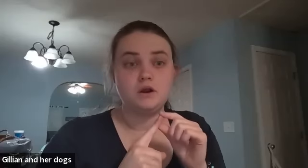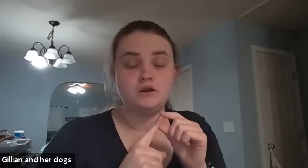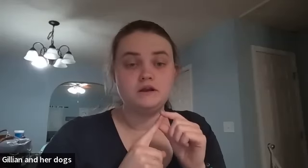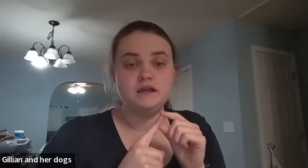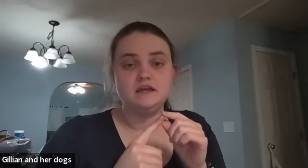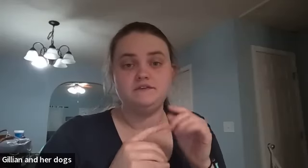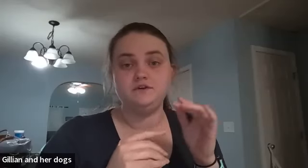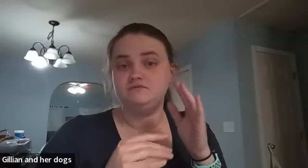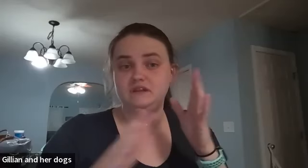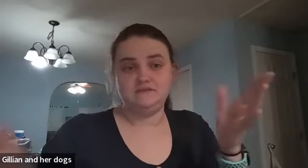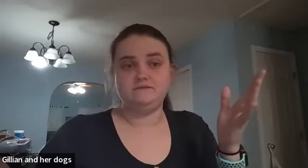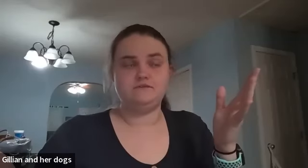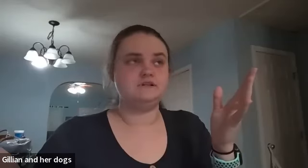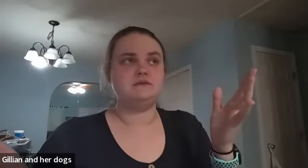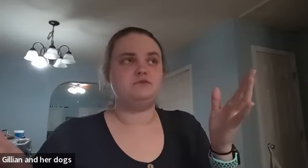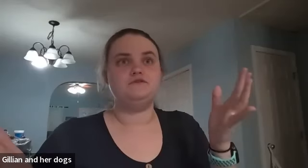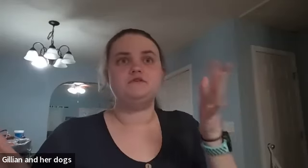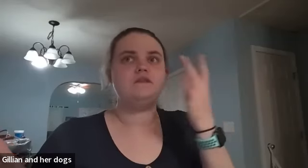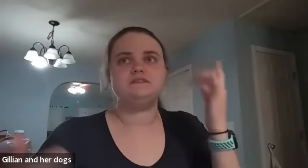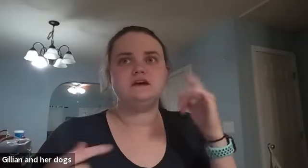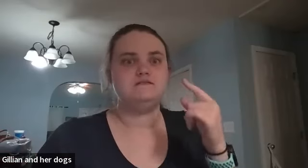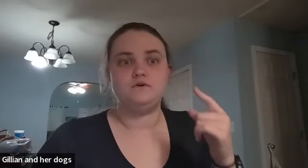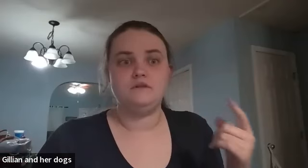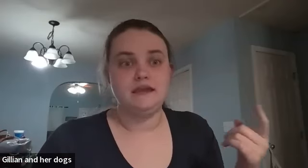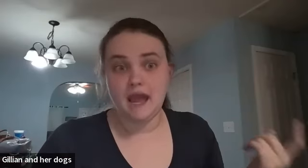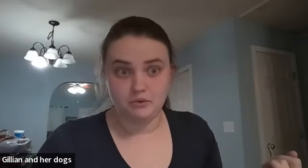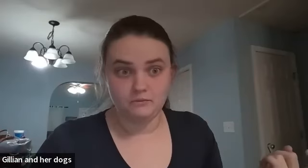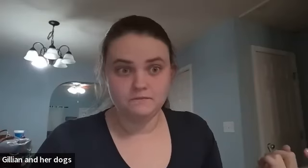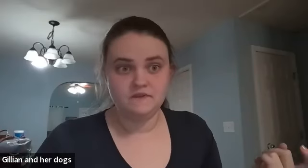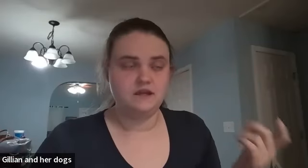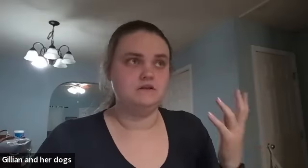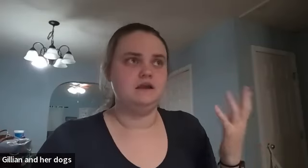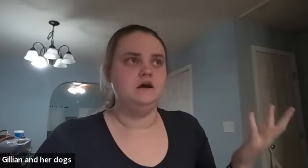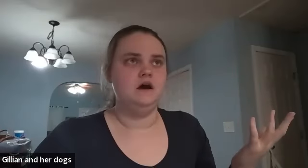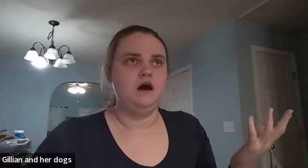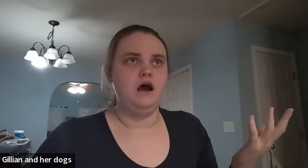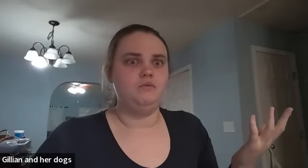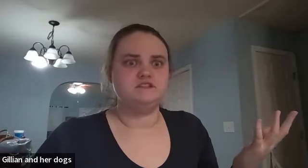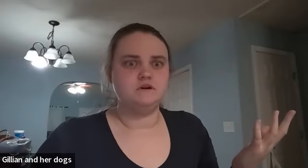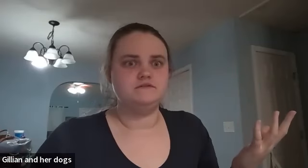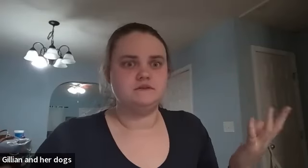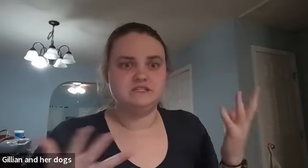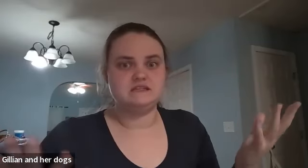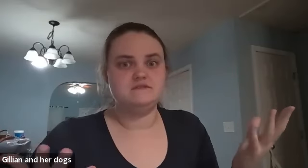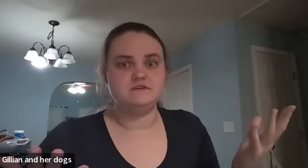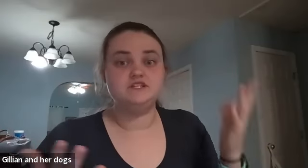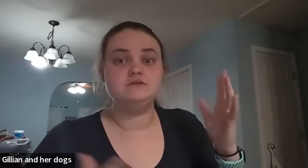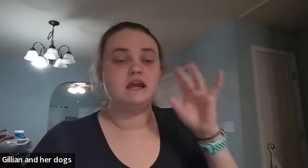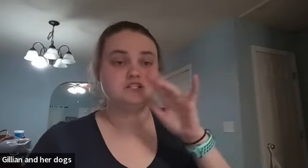word, for example, if you forgot the sign for like apple and you're like, what's the sign for this? You can actually